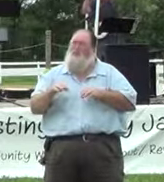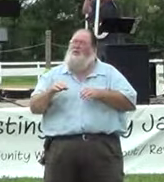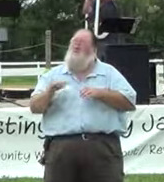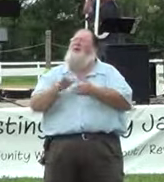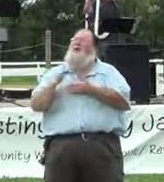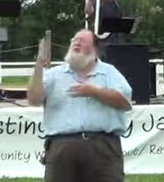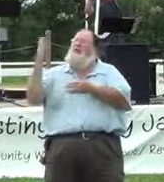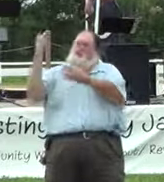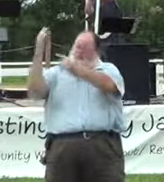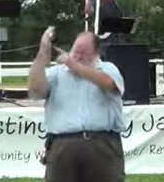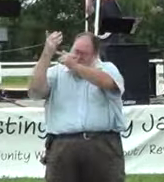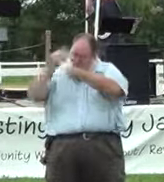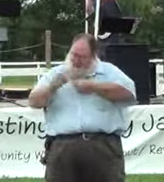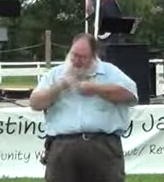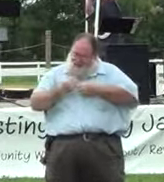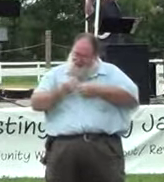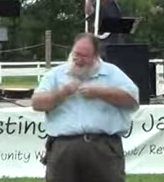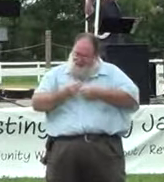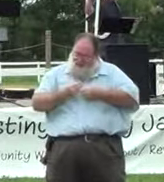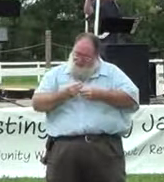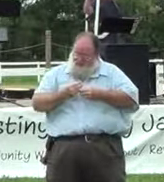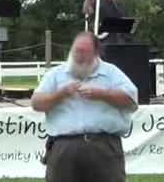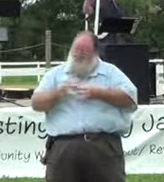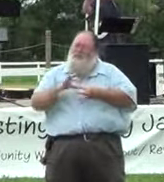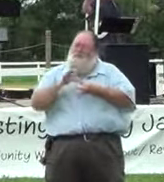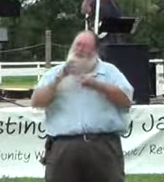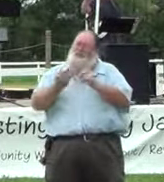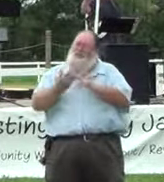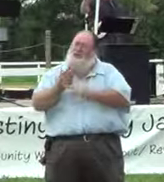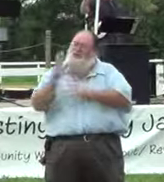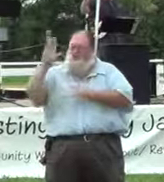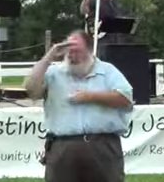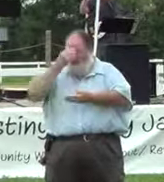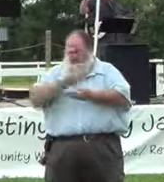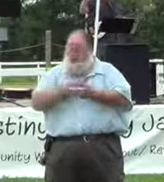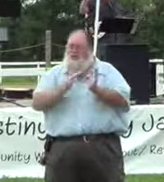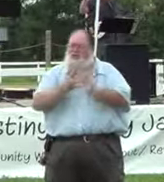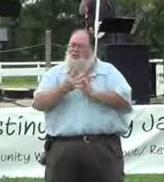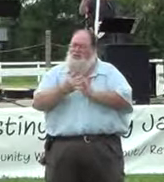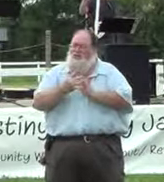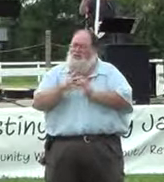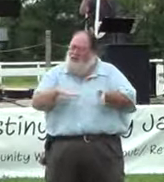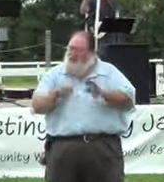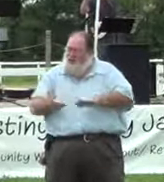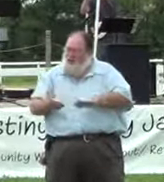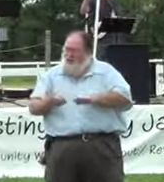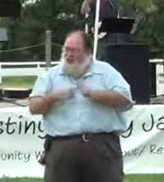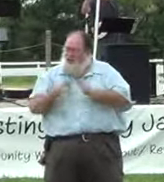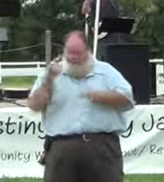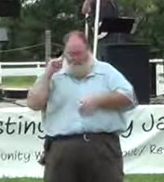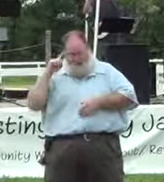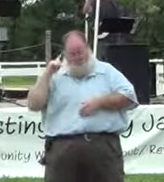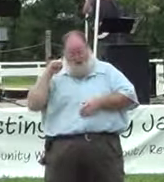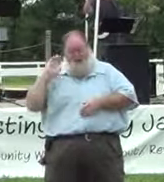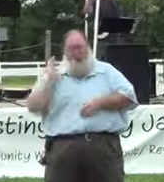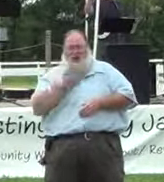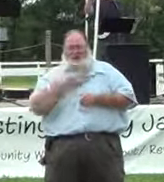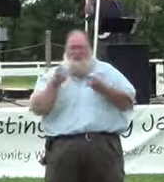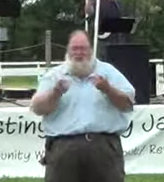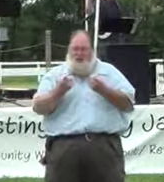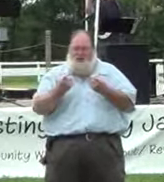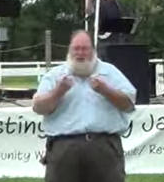especially through your Son Jesus that died and paid our sins, our ransom. Lord Jesus, we're